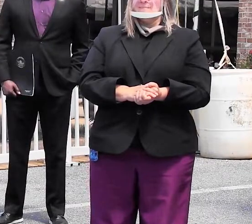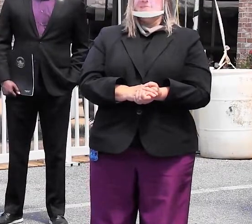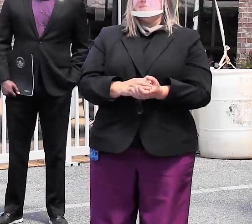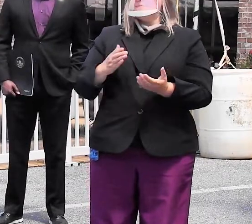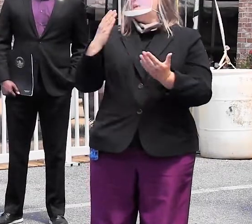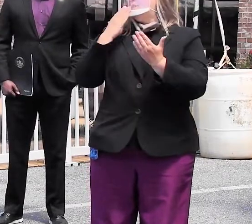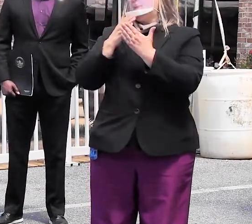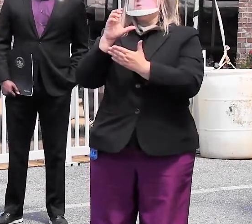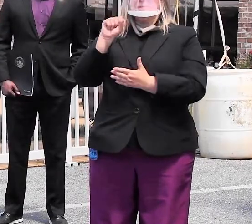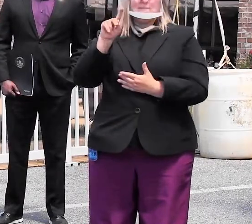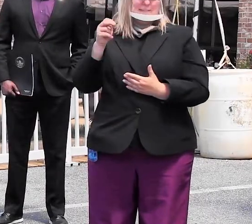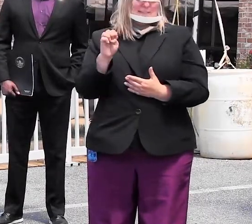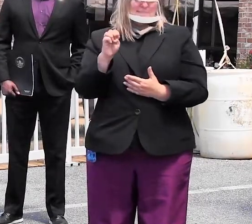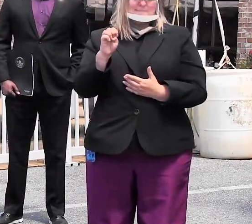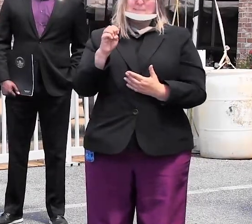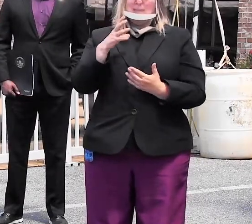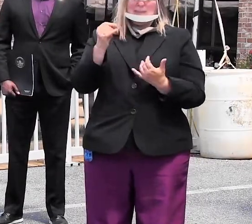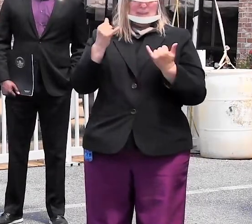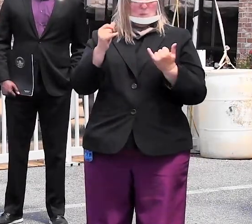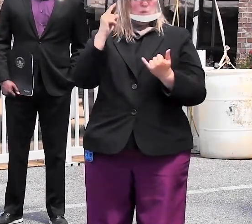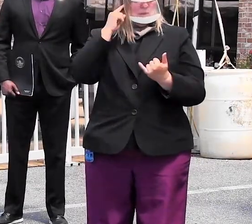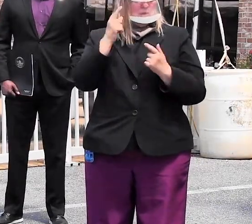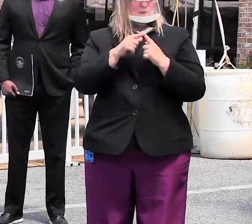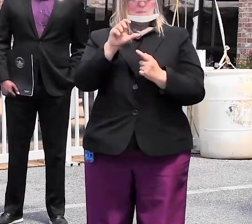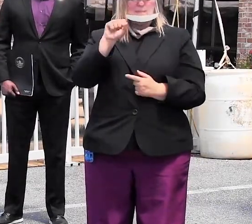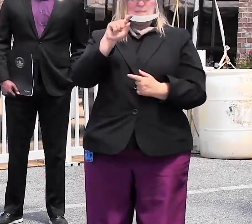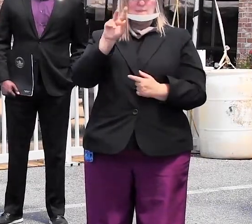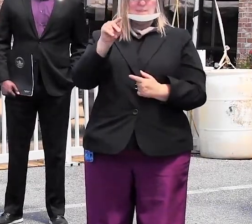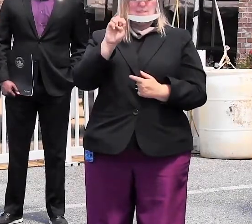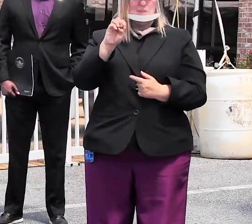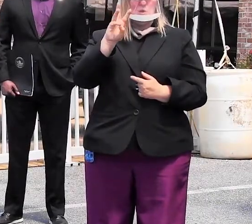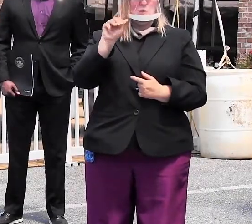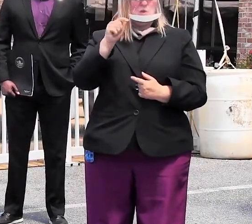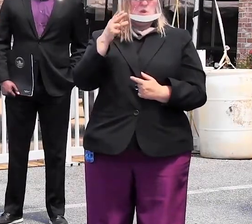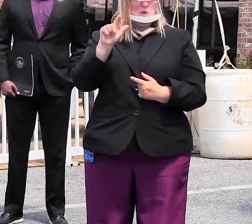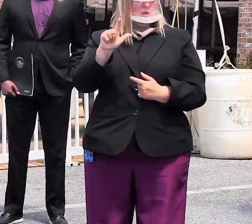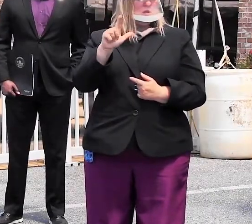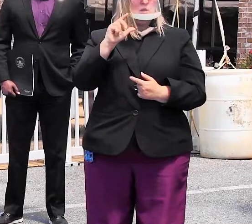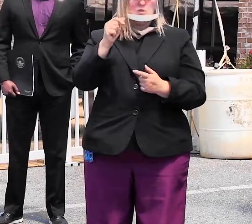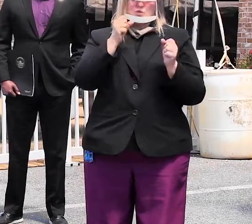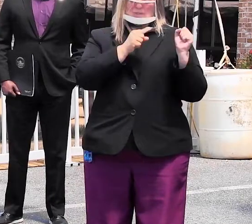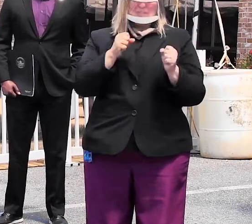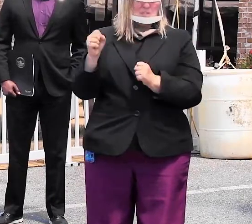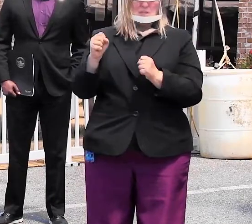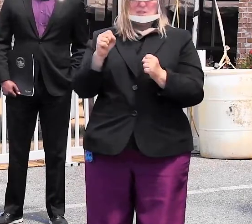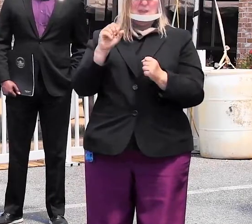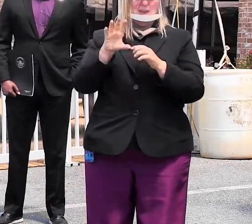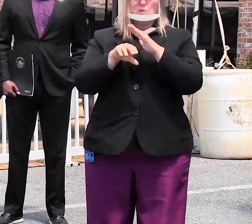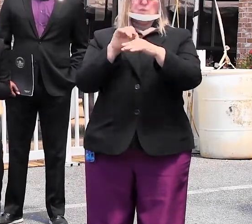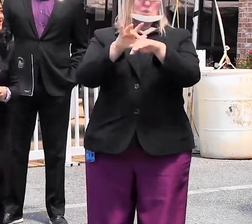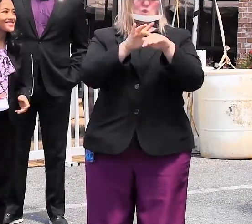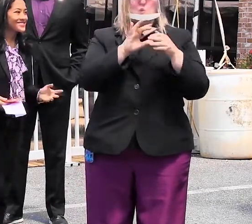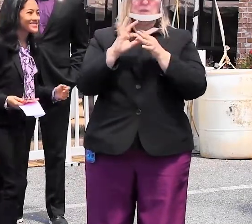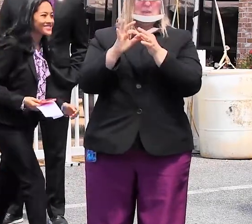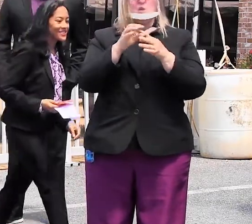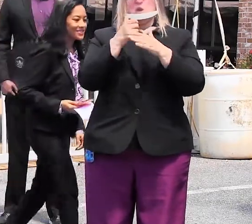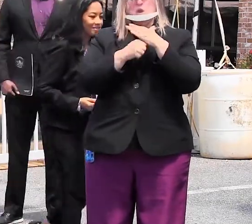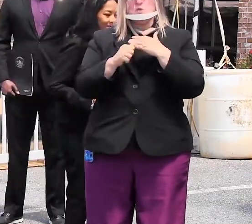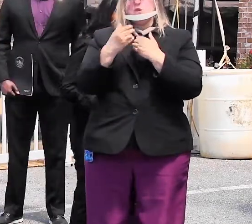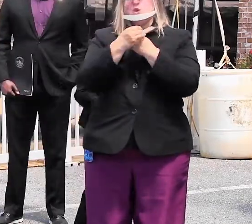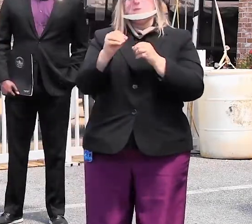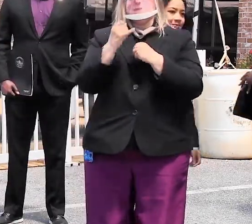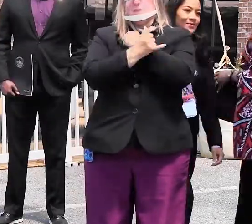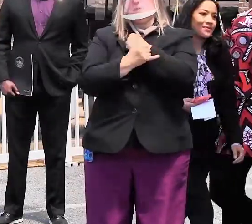Thank you, Stephanie. And now we'll hear from Stephanie Wall, who's the Strategic Outreach Coordinator in the Office of the County Executive.